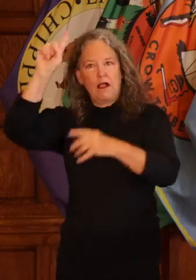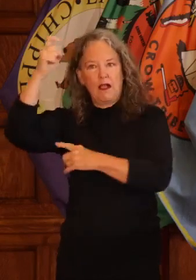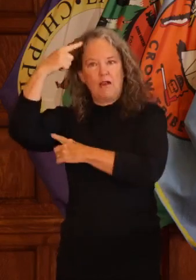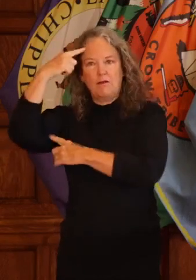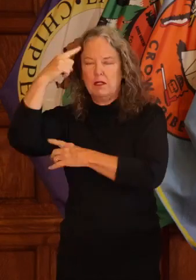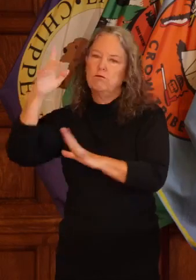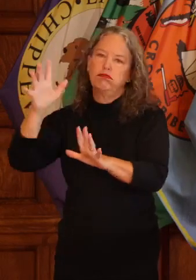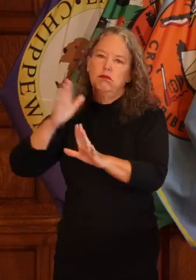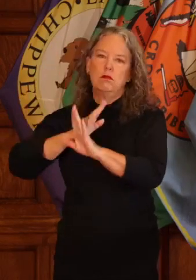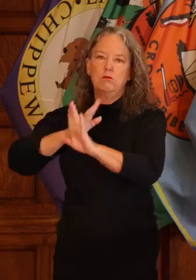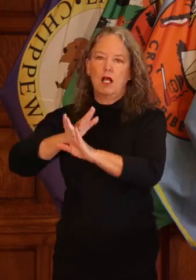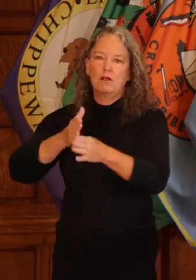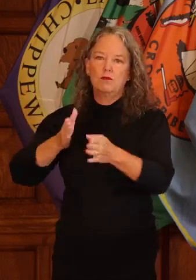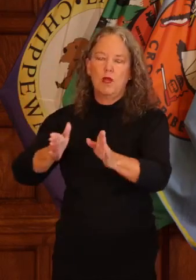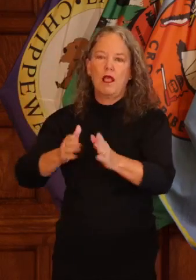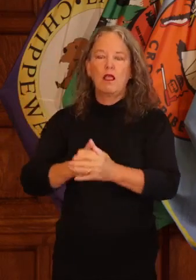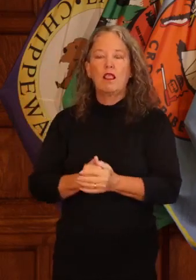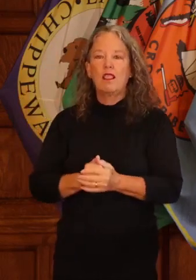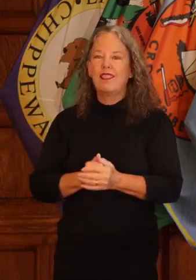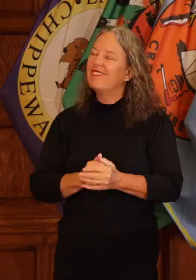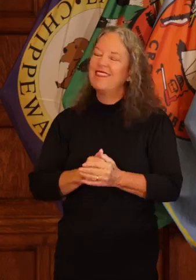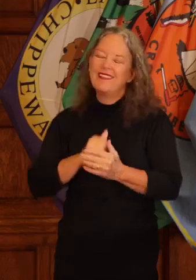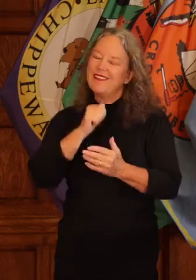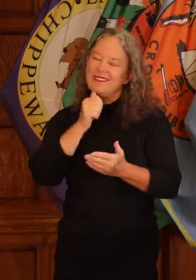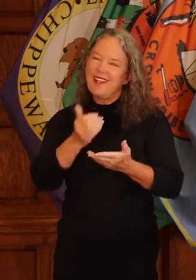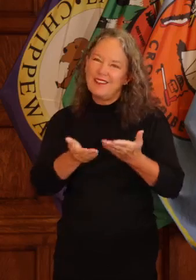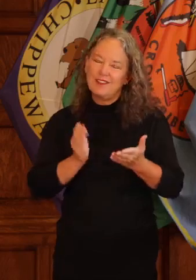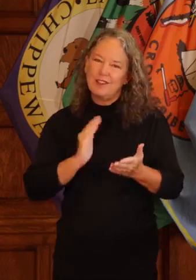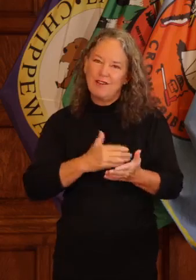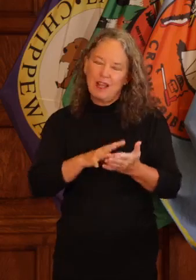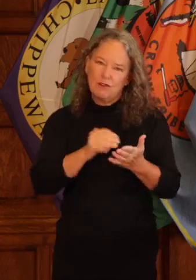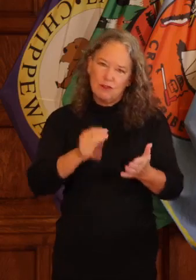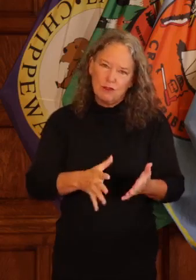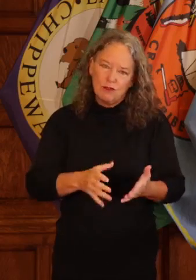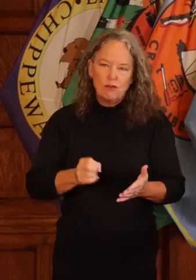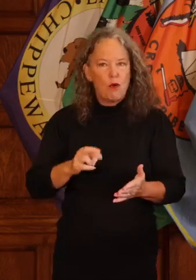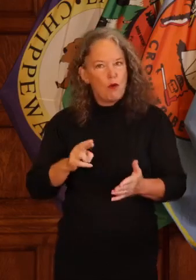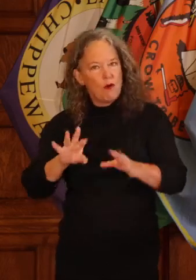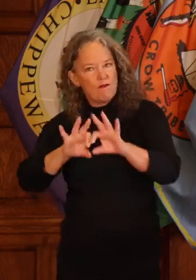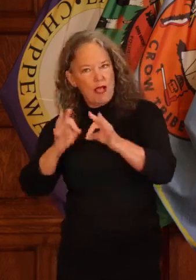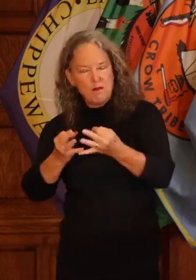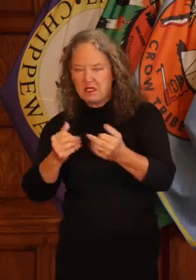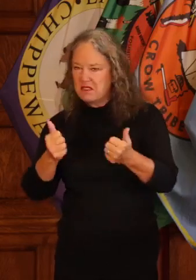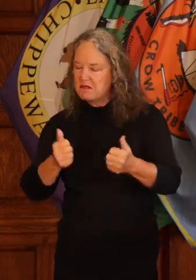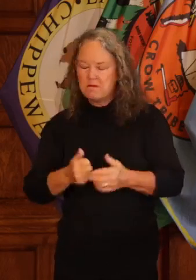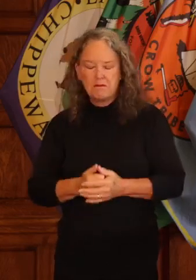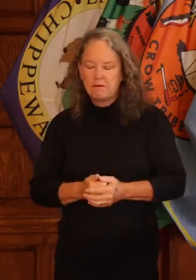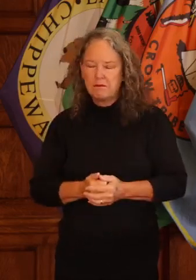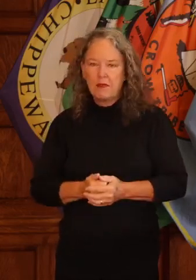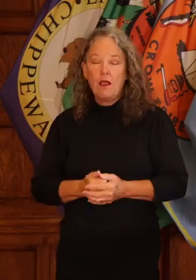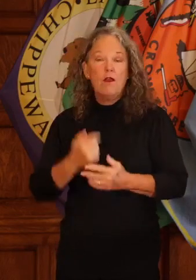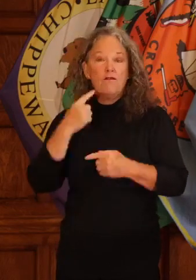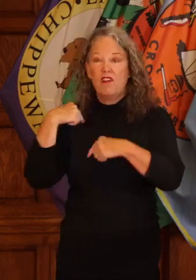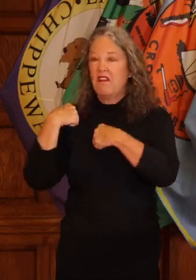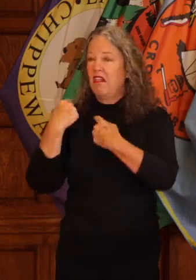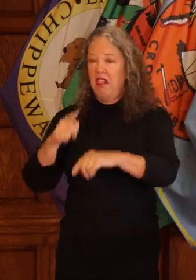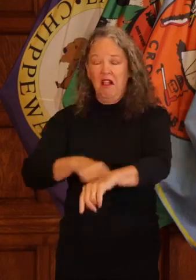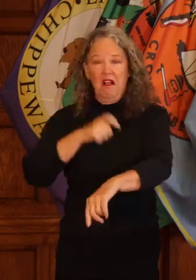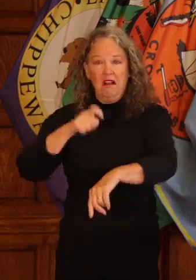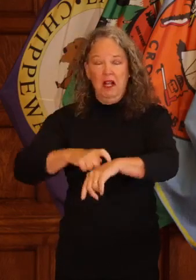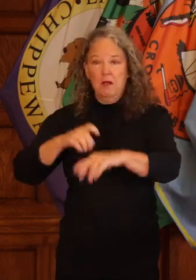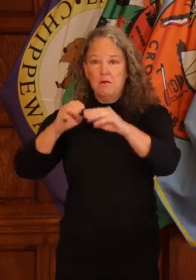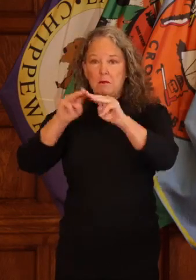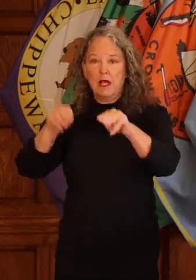gets in the way. That does not serve our students or our families well. And for too long, Montana